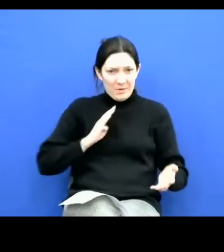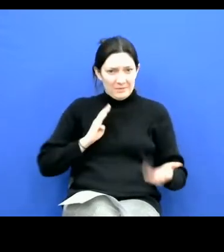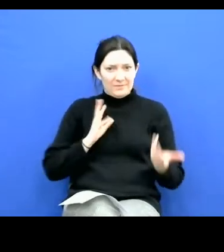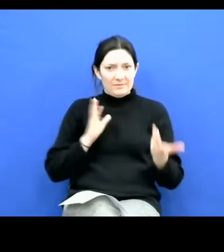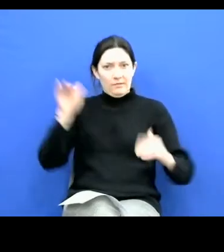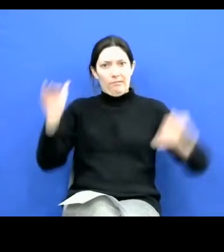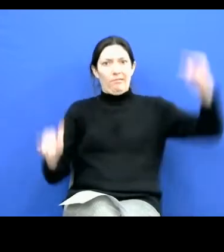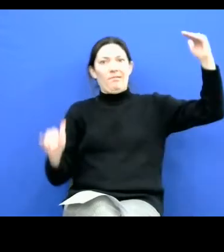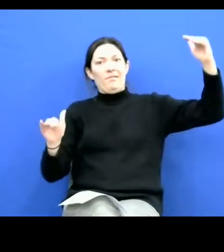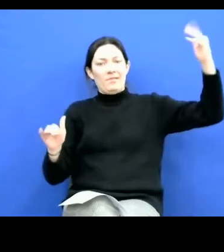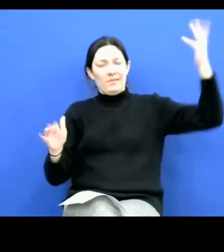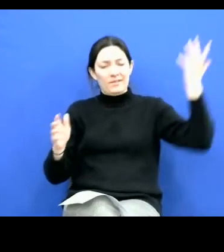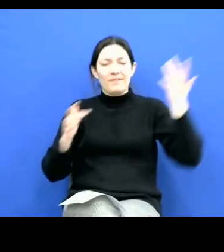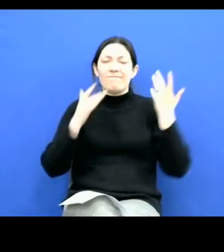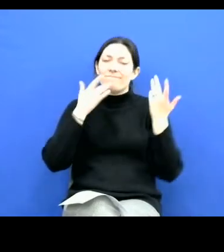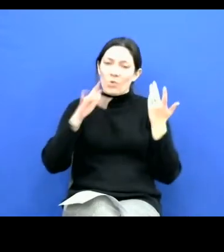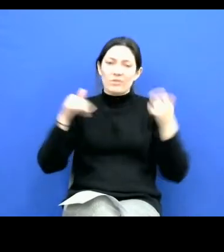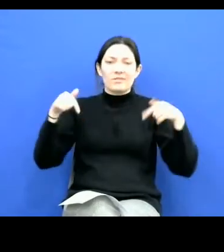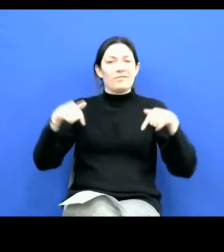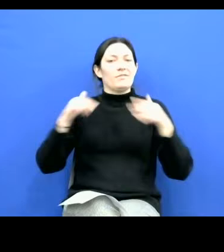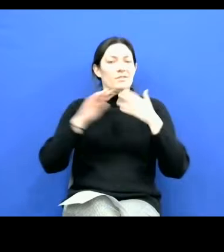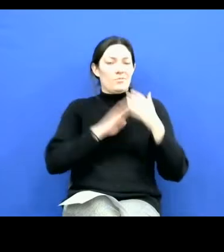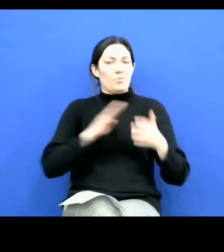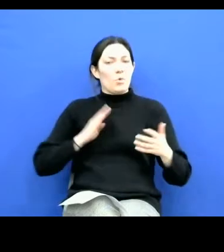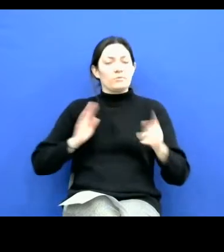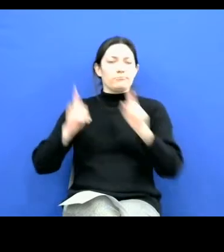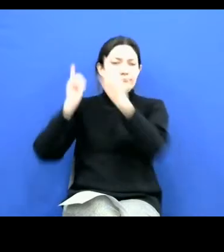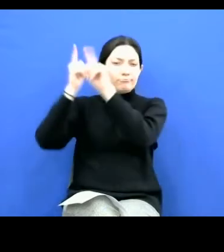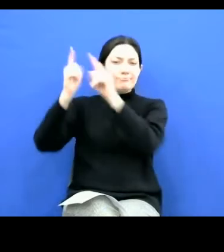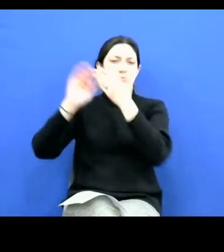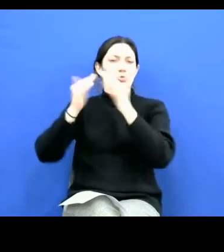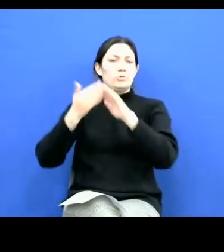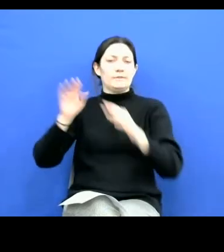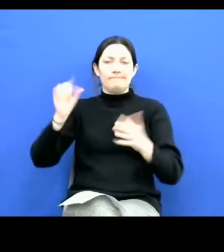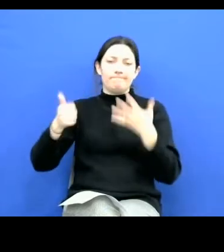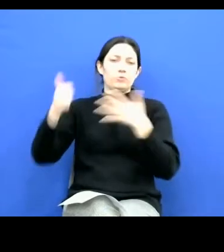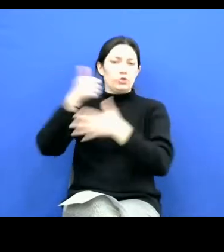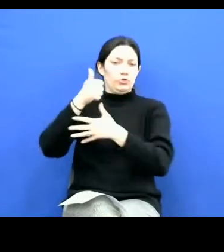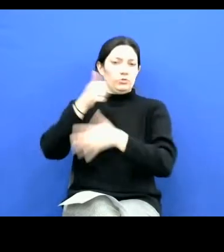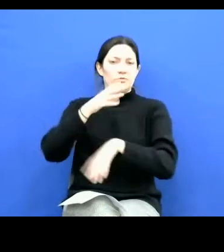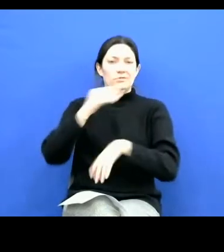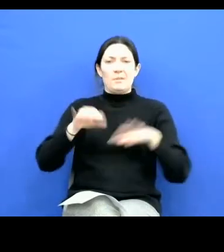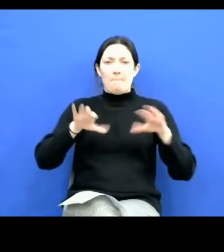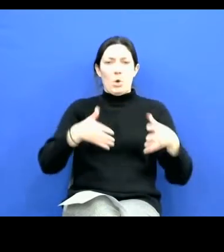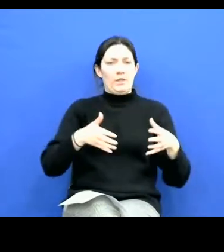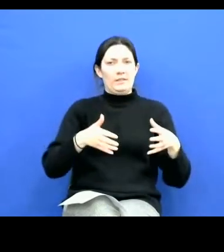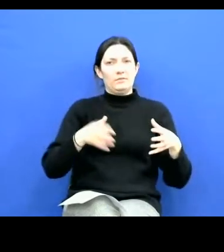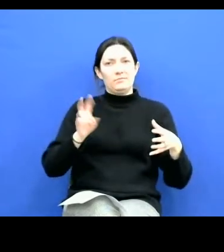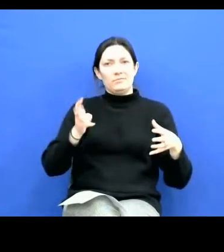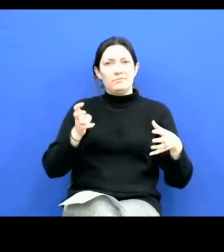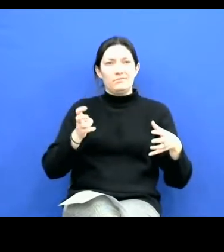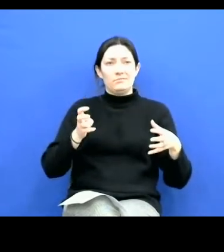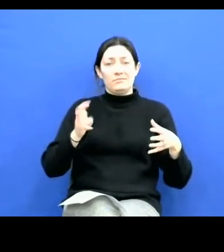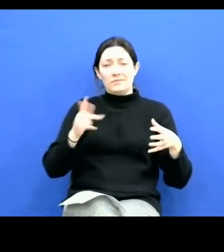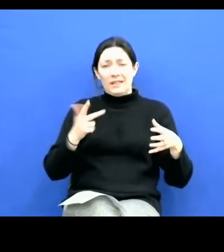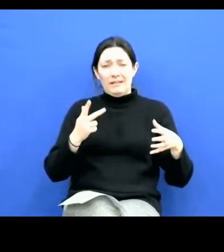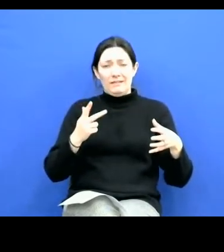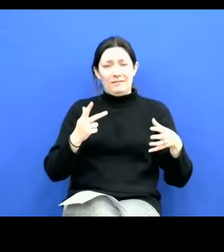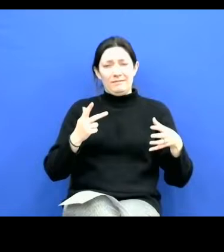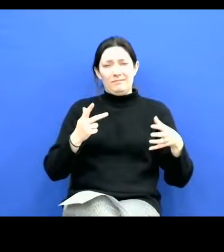been, community first. I don't even want to say party second. Parties much further down the